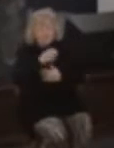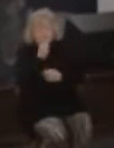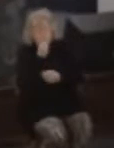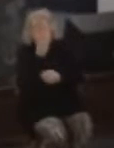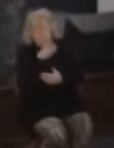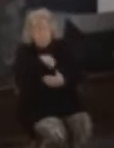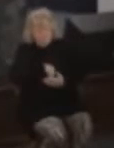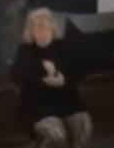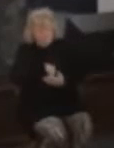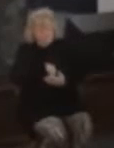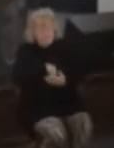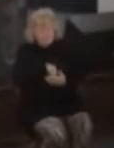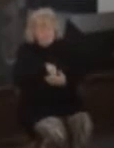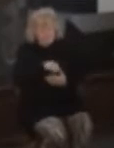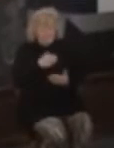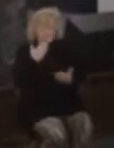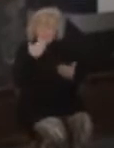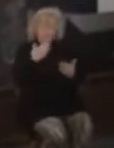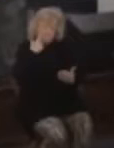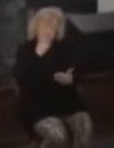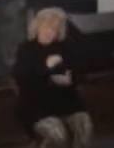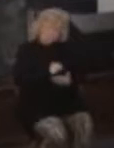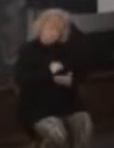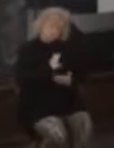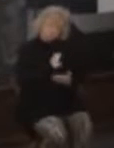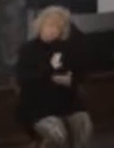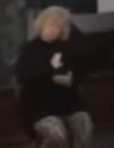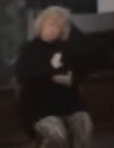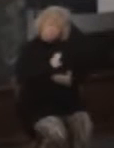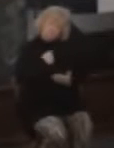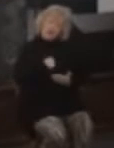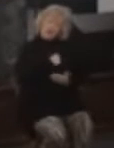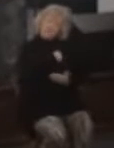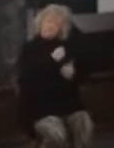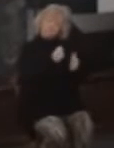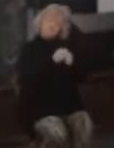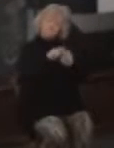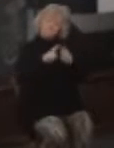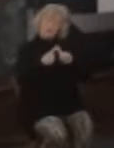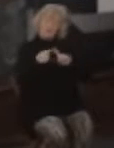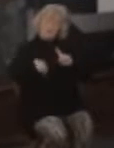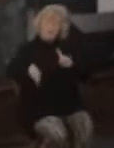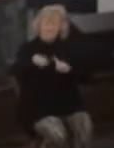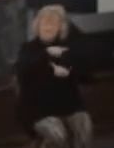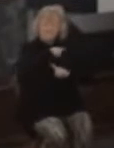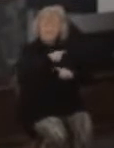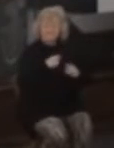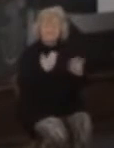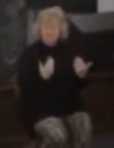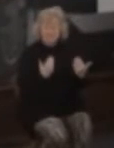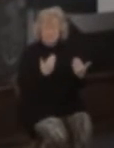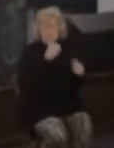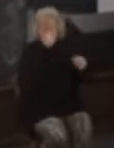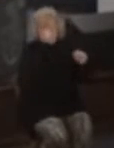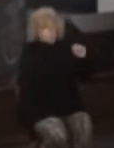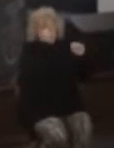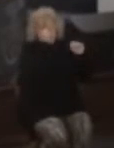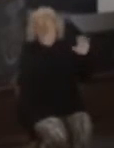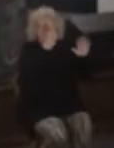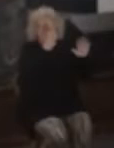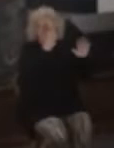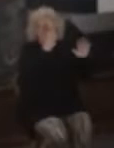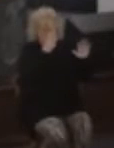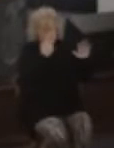Thank you for just lifting our spirits. And now, Father, speaking of Spirit, we pray